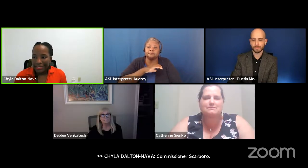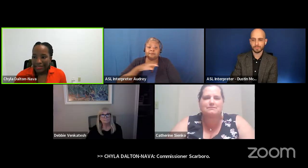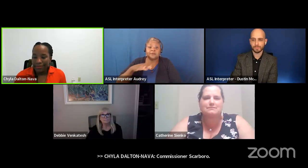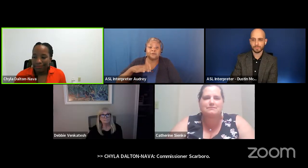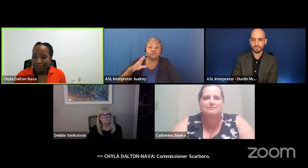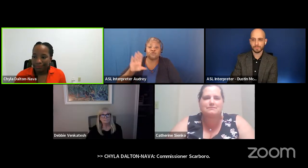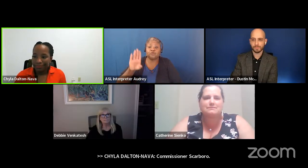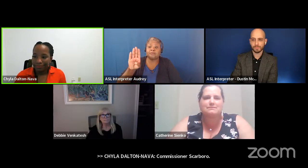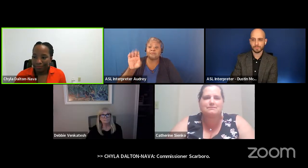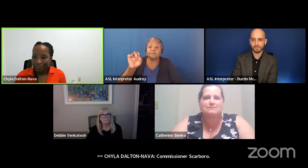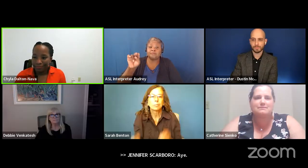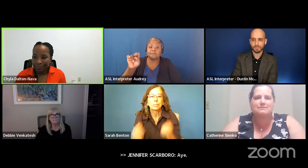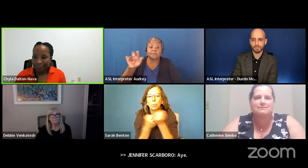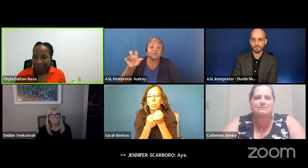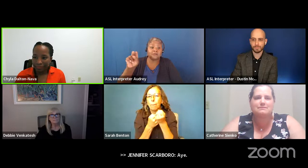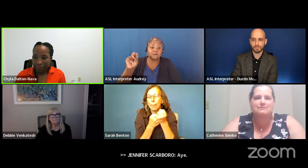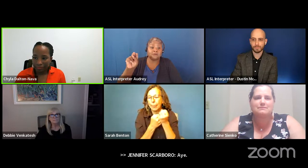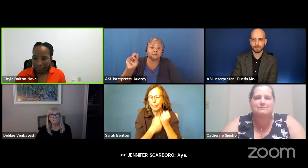Commissioner Benton,